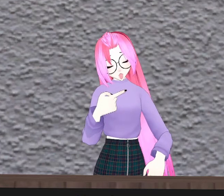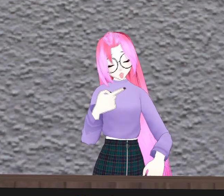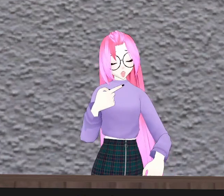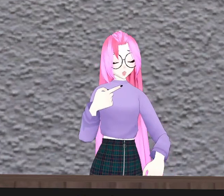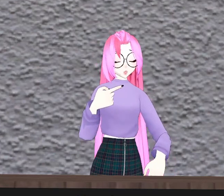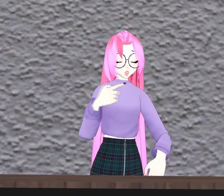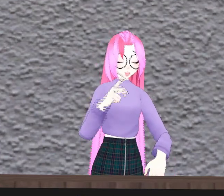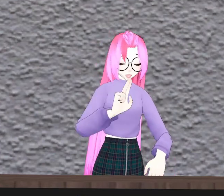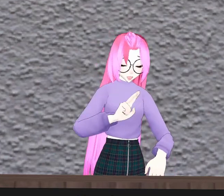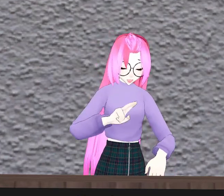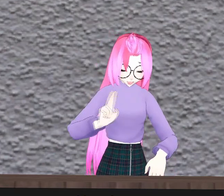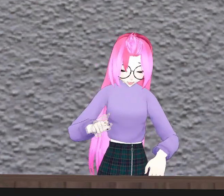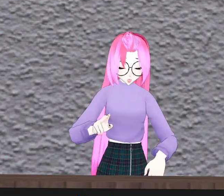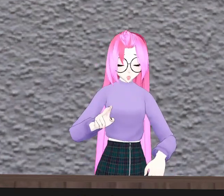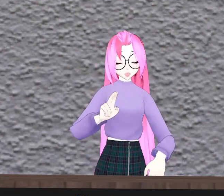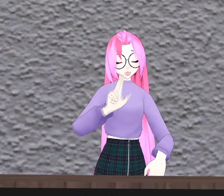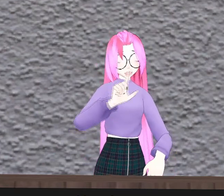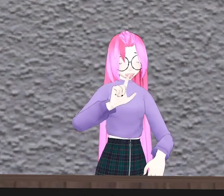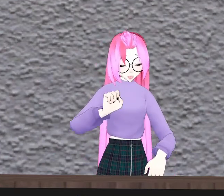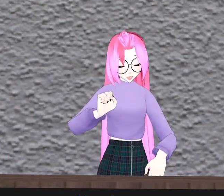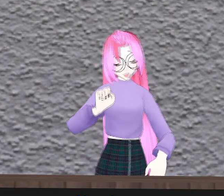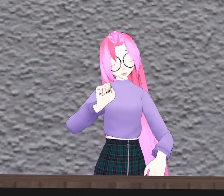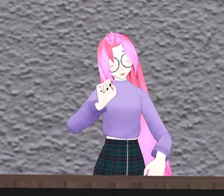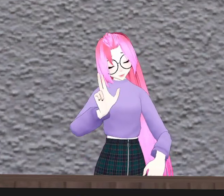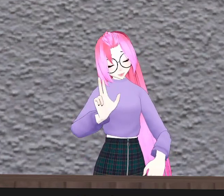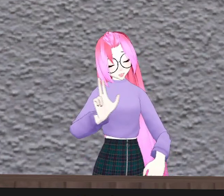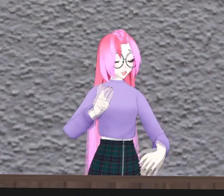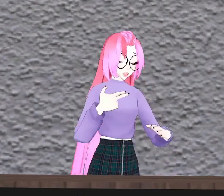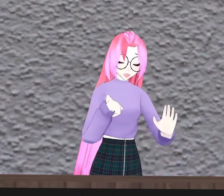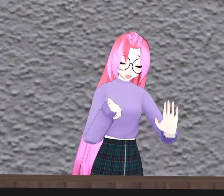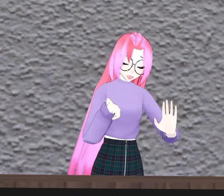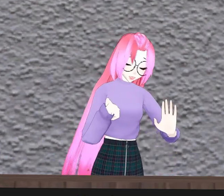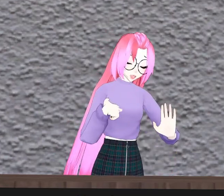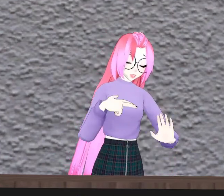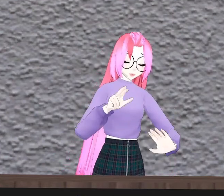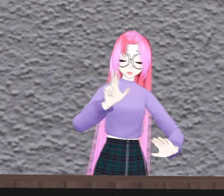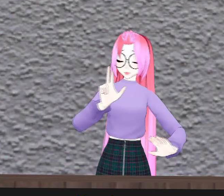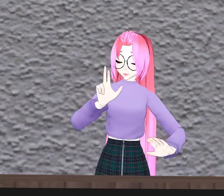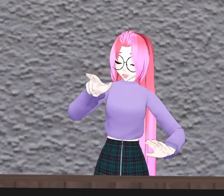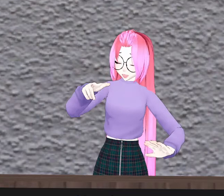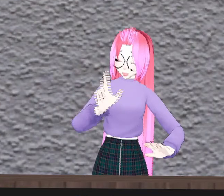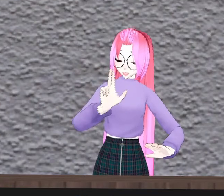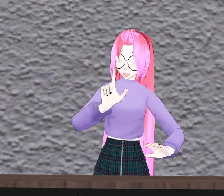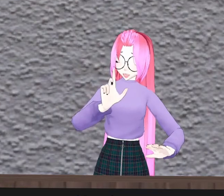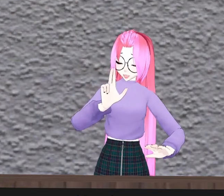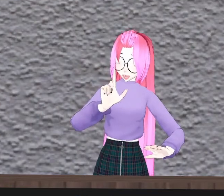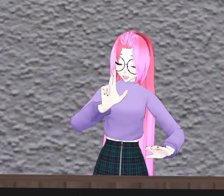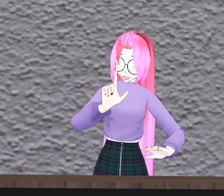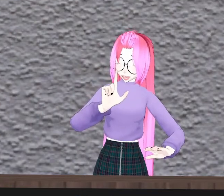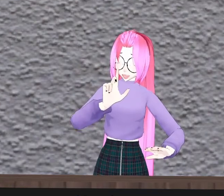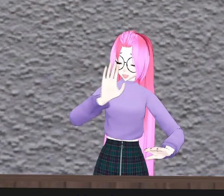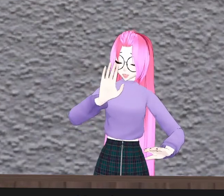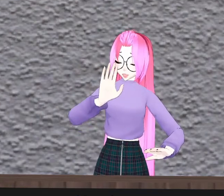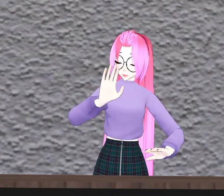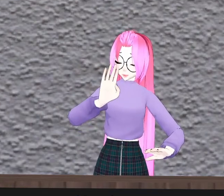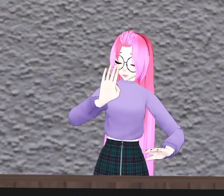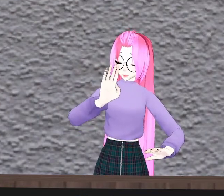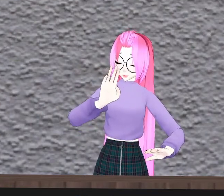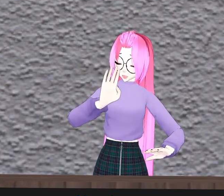21, and then I do 22, and then I do 23. That's what I've always done. But you say 23 and then